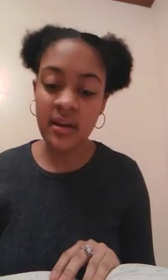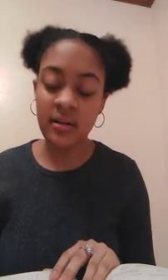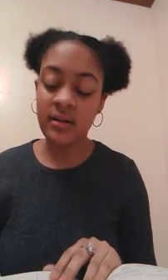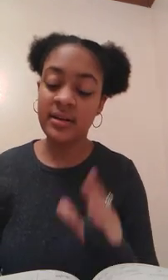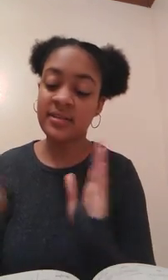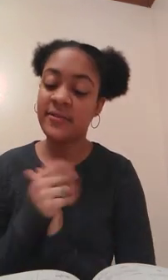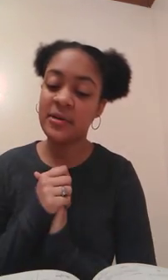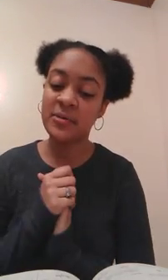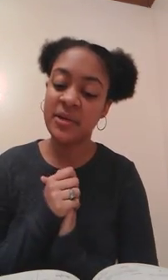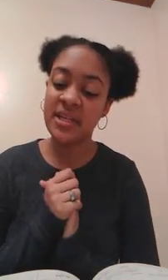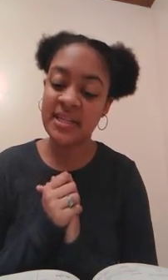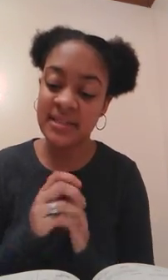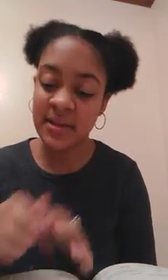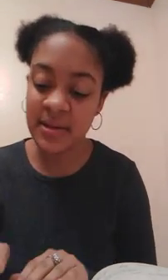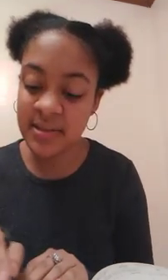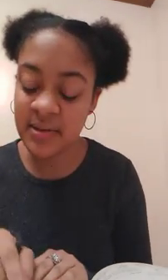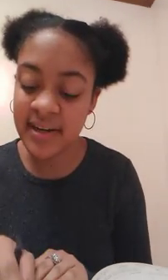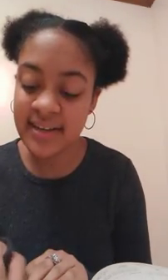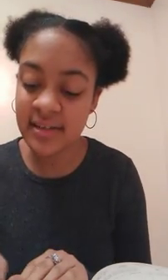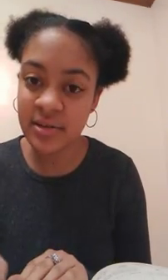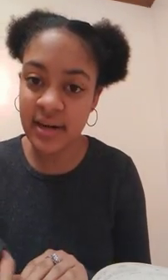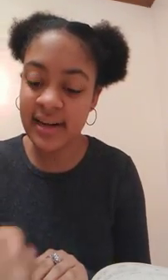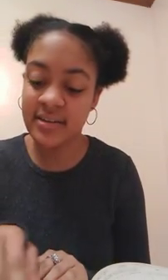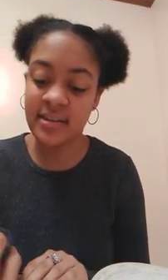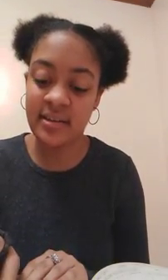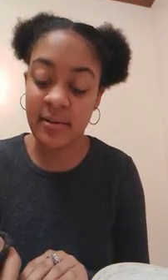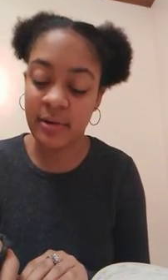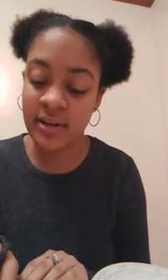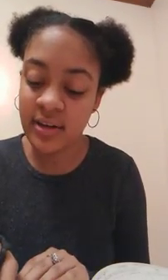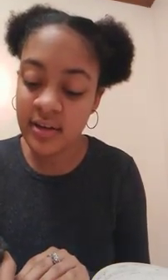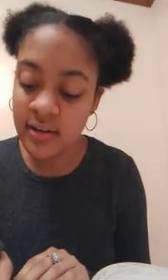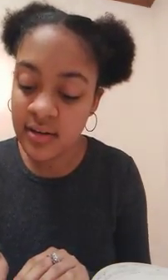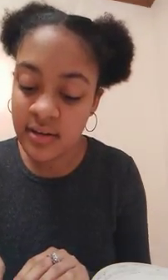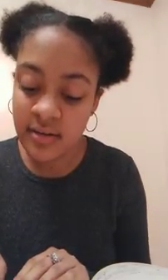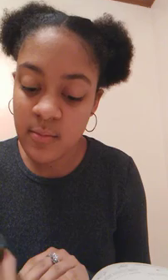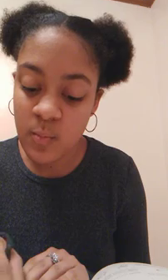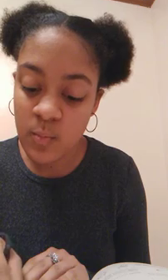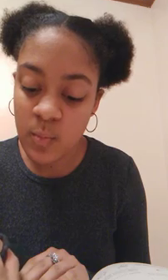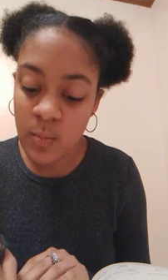Needle is the first word that I saw, so I guess I'll try and teach that one.